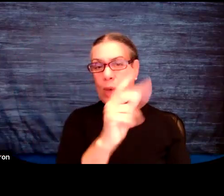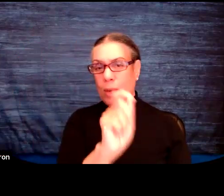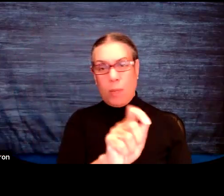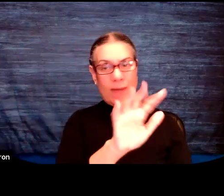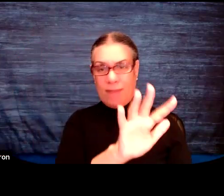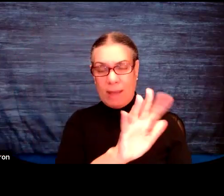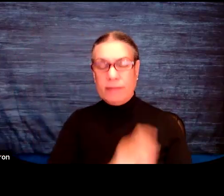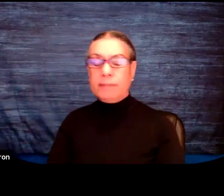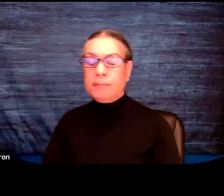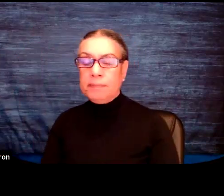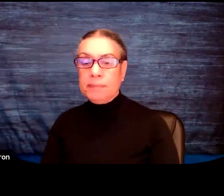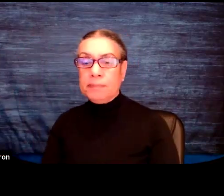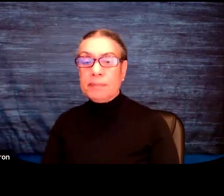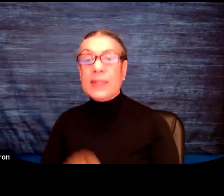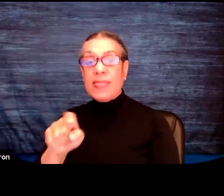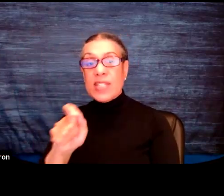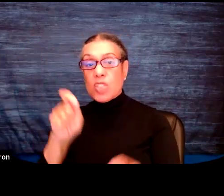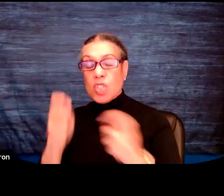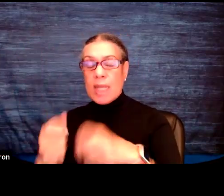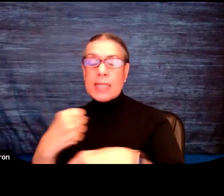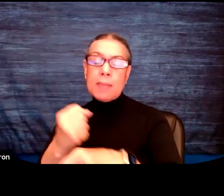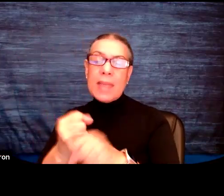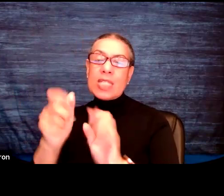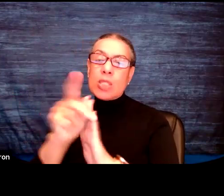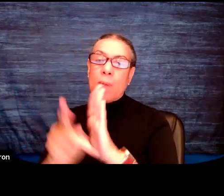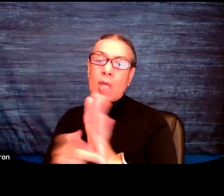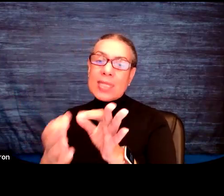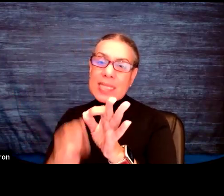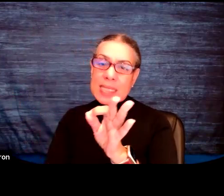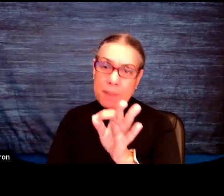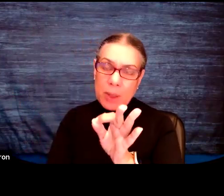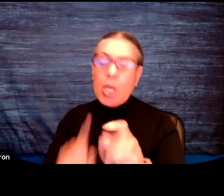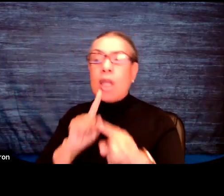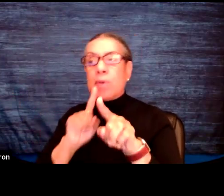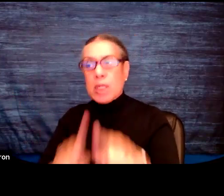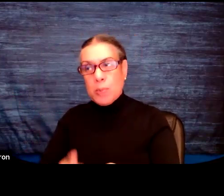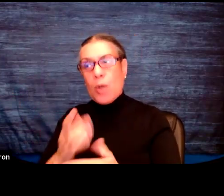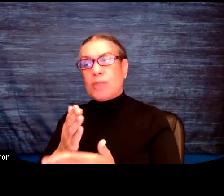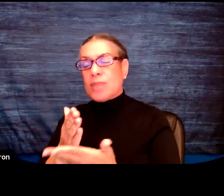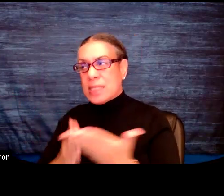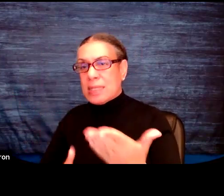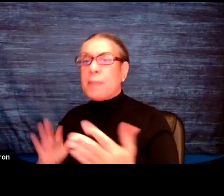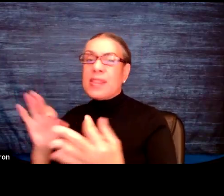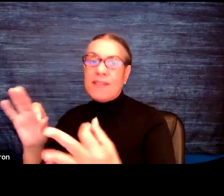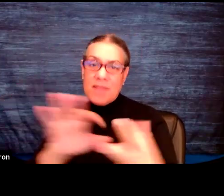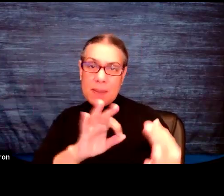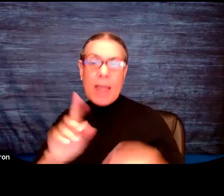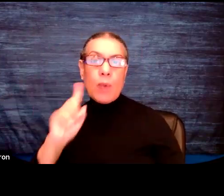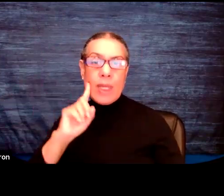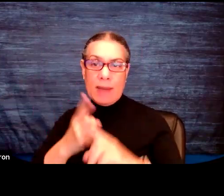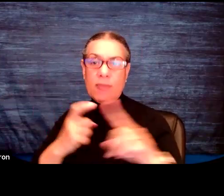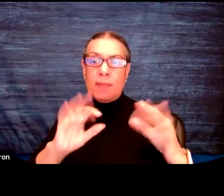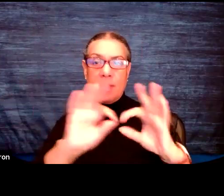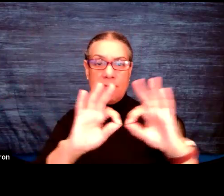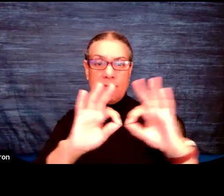12.5%. This change simplifies the policy and also responds to some of the feedback we have been hearing frequently, that